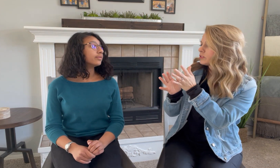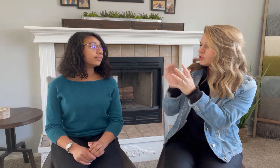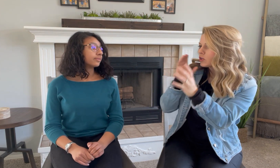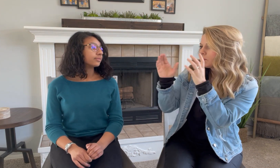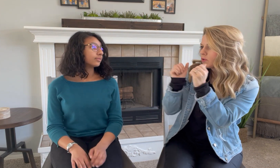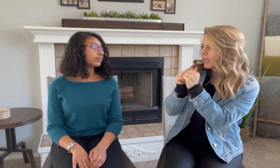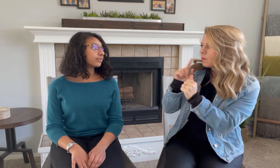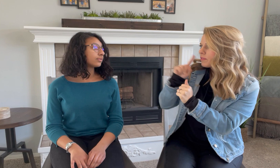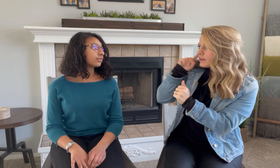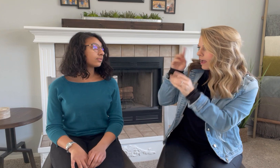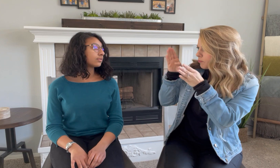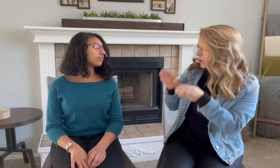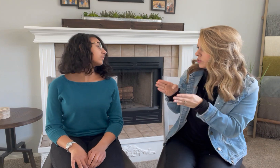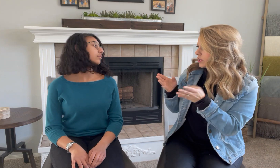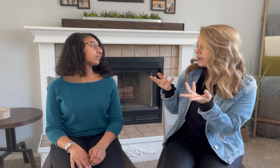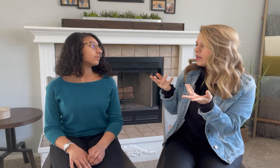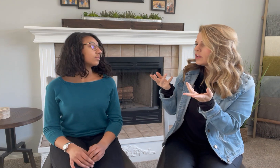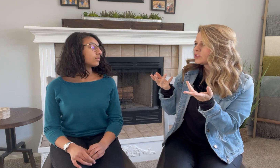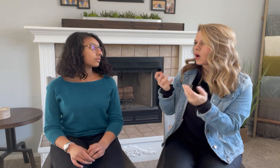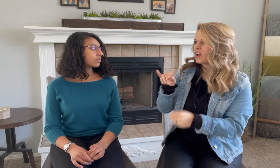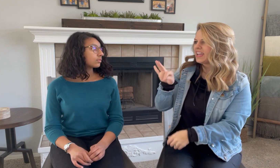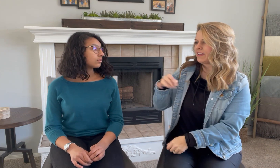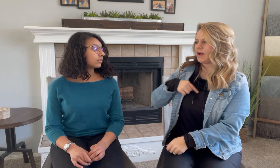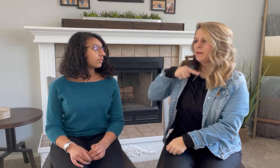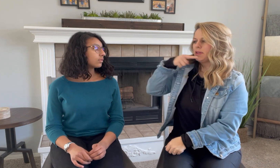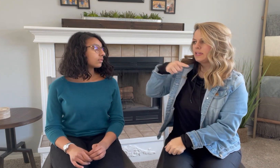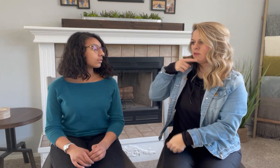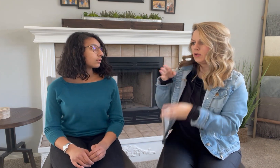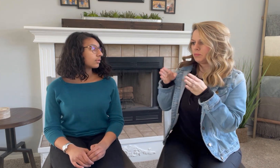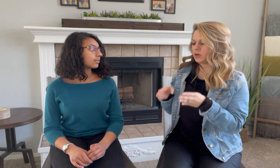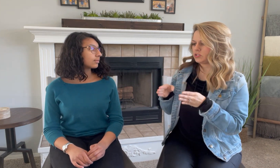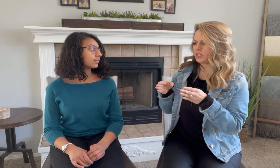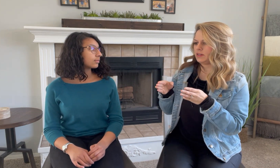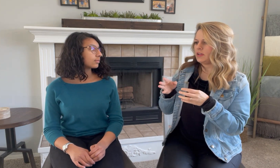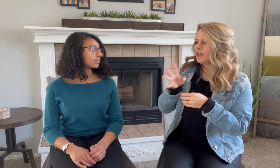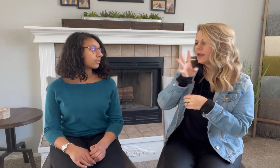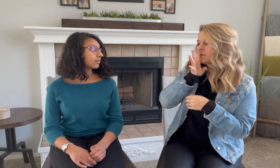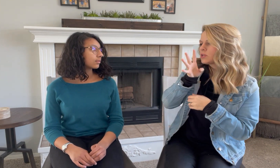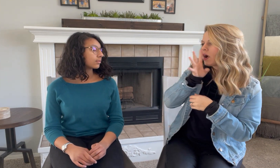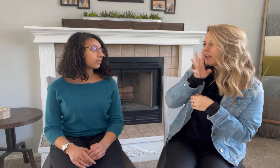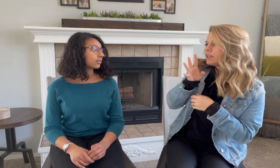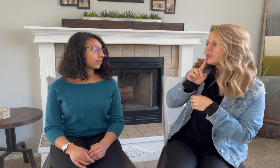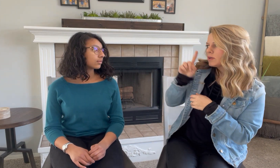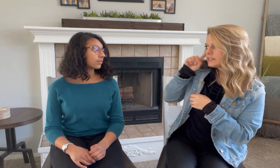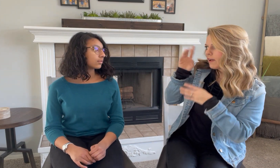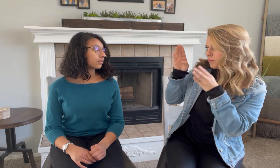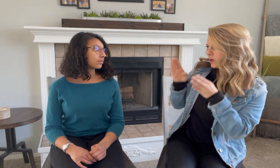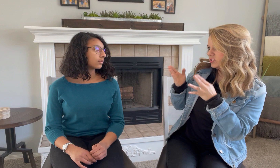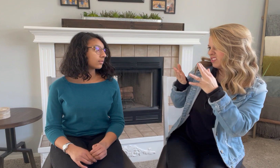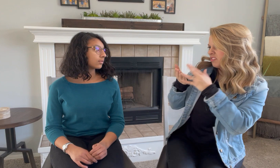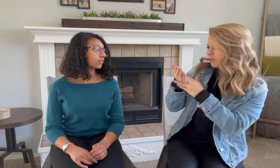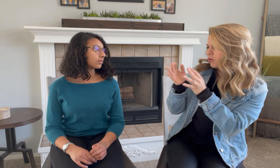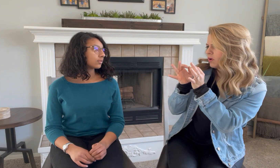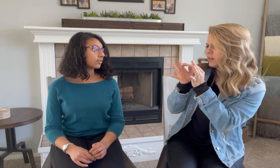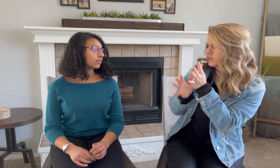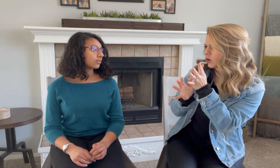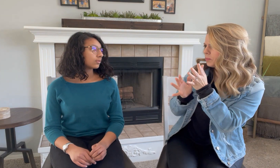to communicate with a deaf person. So if I'm a hearing person and I'm talking to a deaf person through an